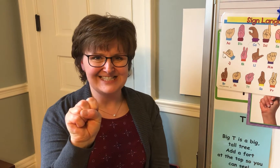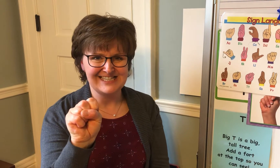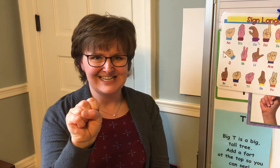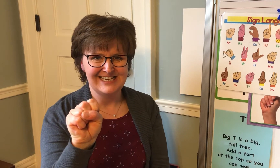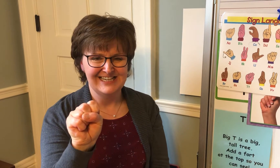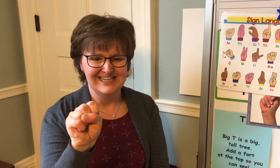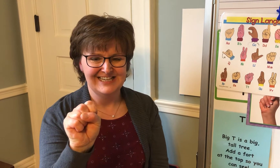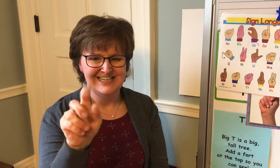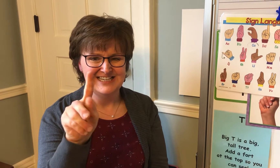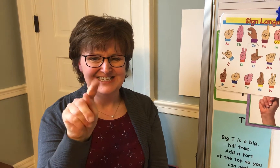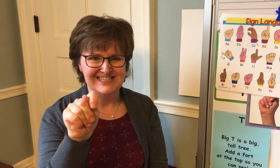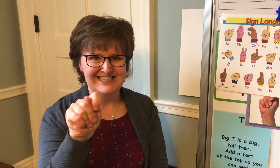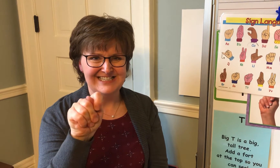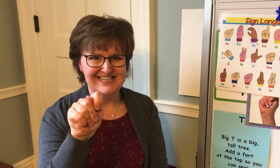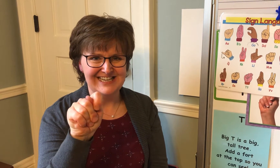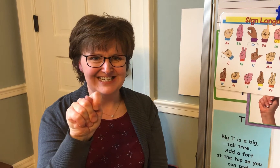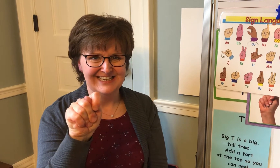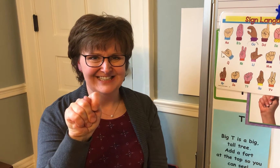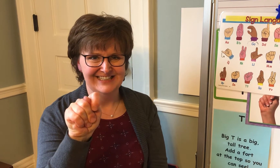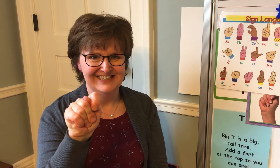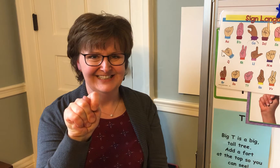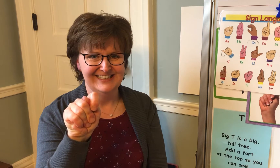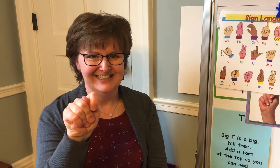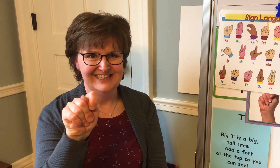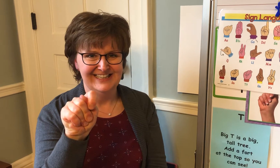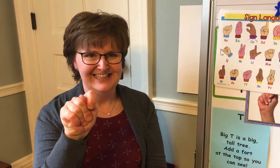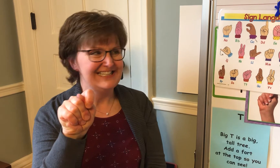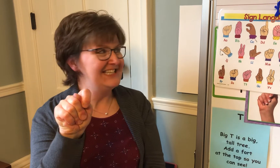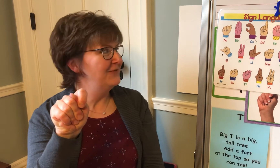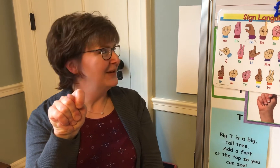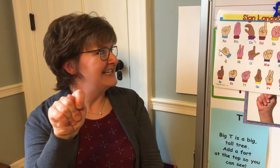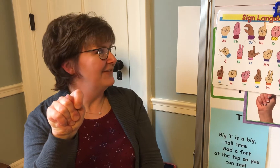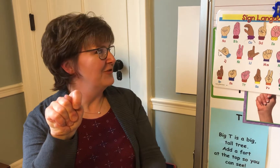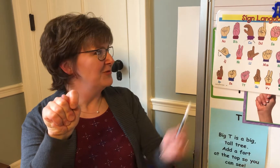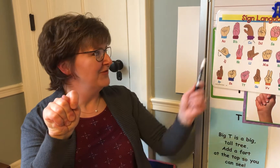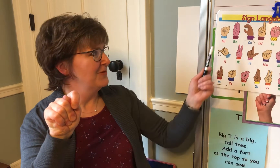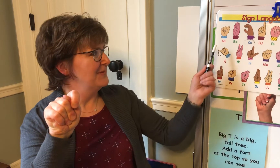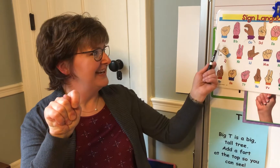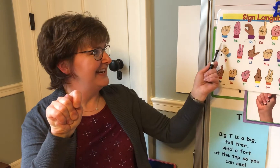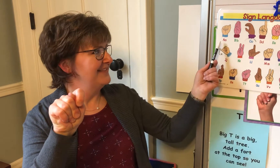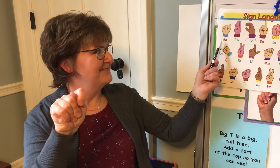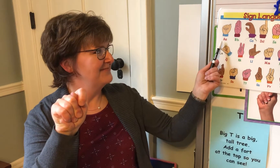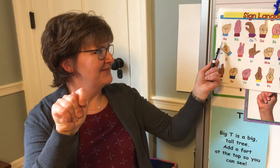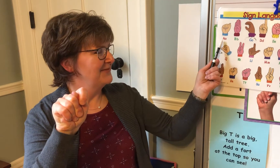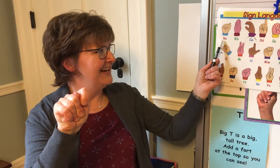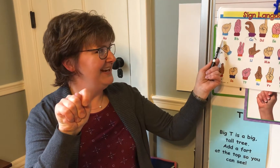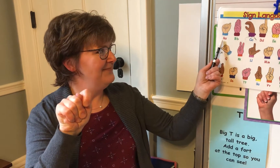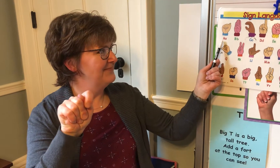S, T. Let's see if we can take it from the beginning. Ready?